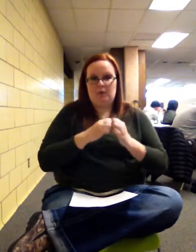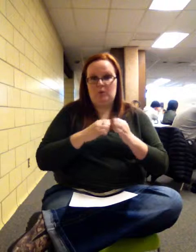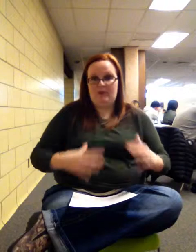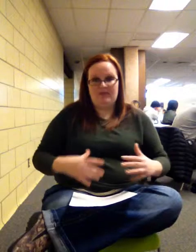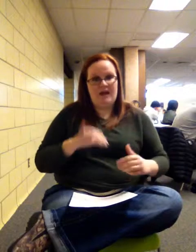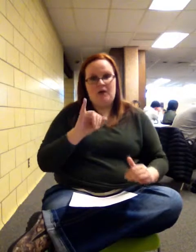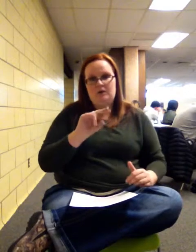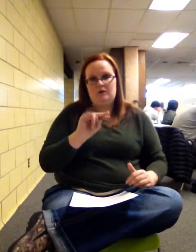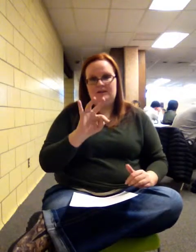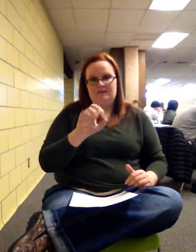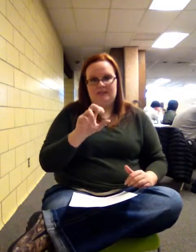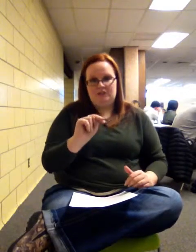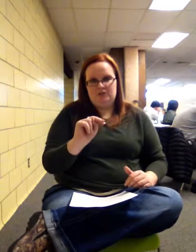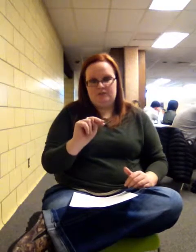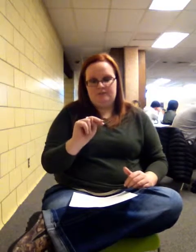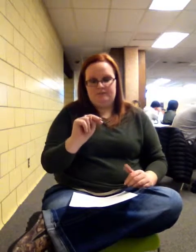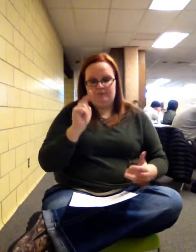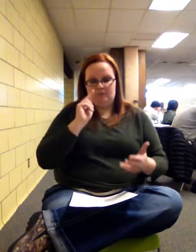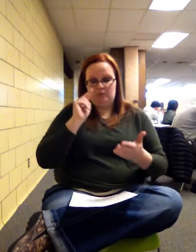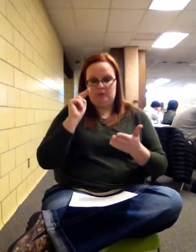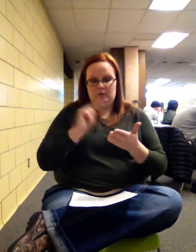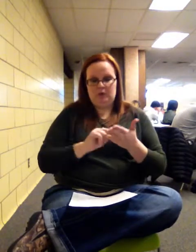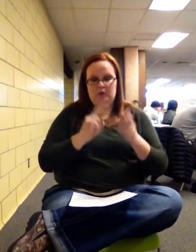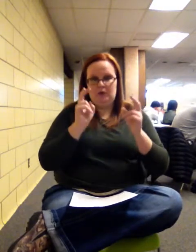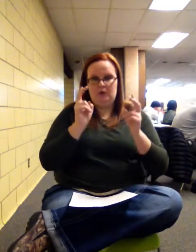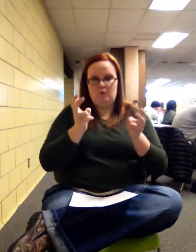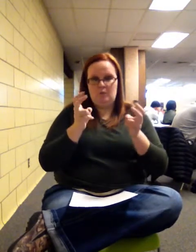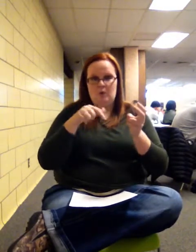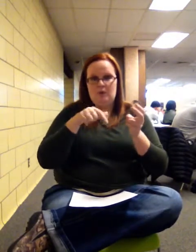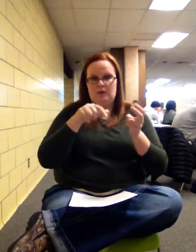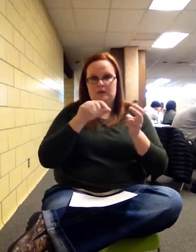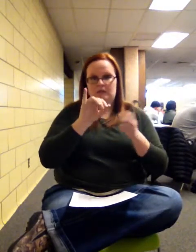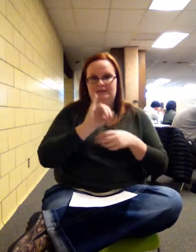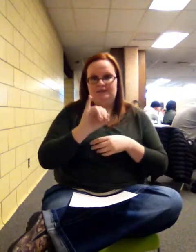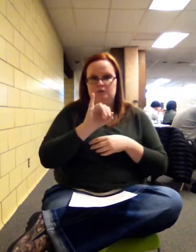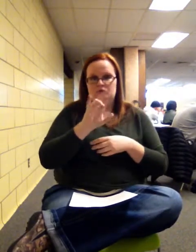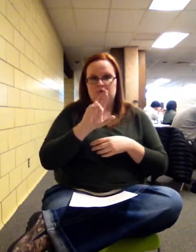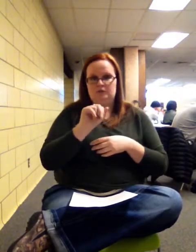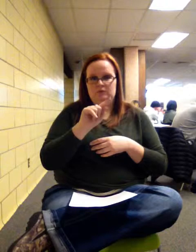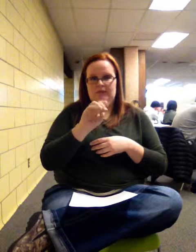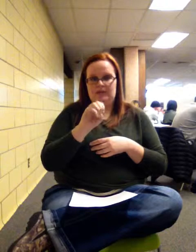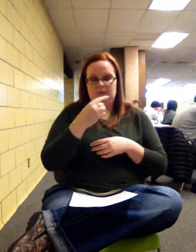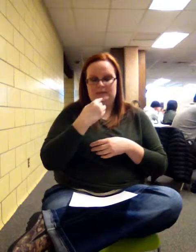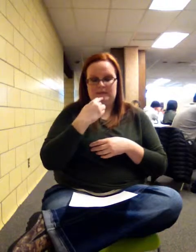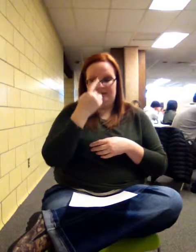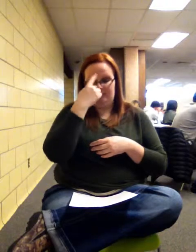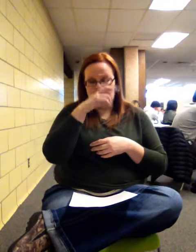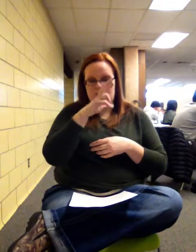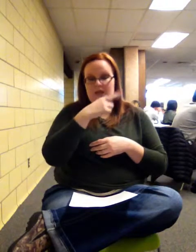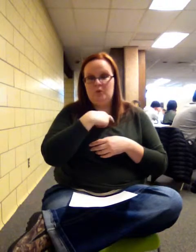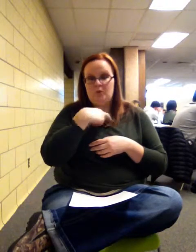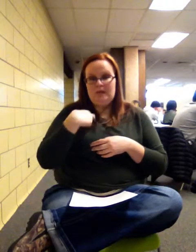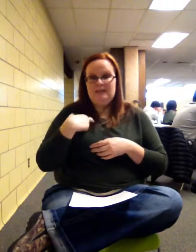you're looking at a quoted interest rate, usually what we say for a risk-free interest